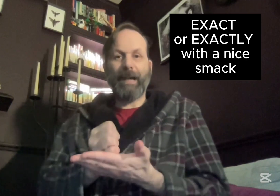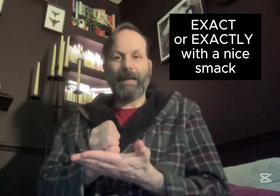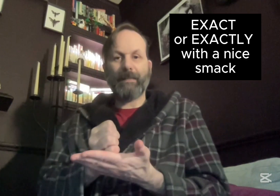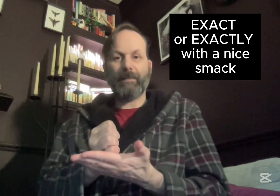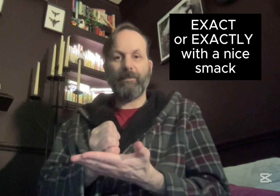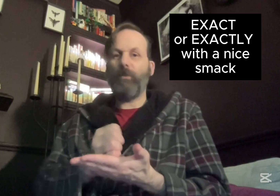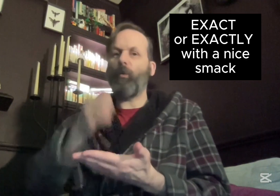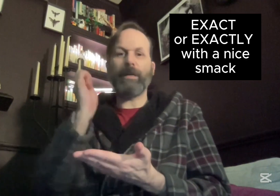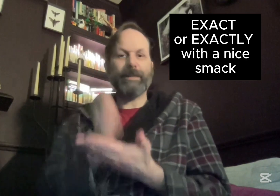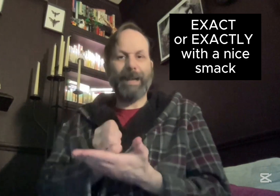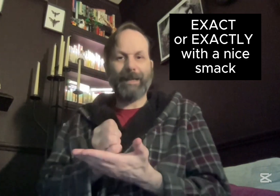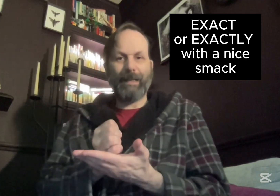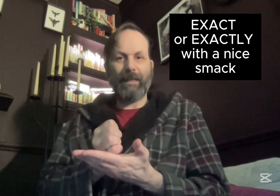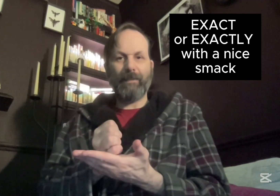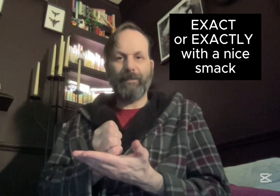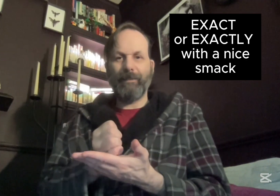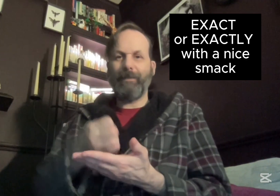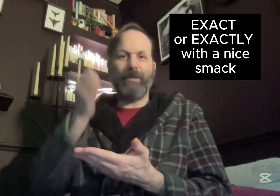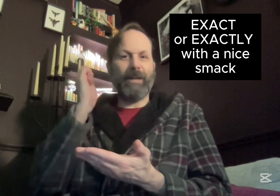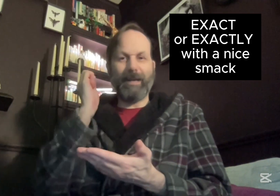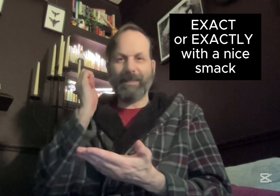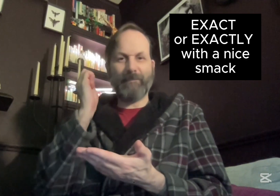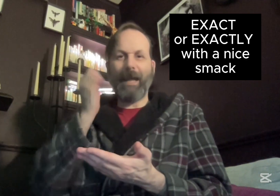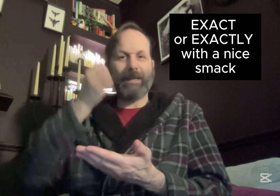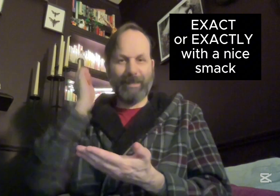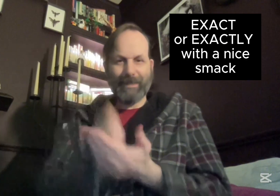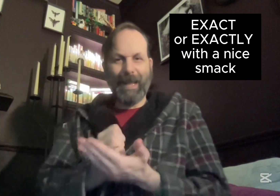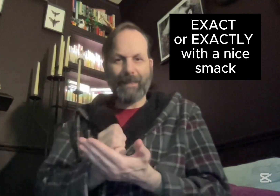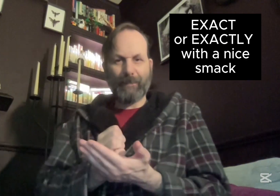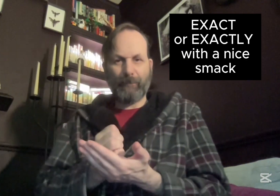exact, or exactly, and a nice smack, exact.